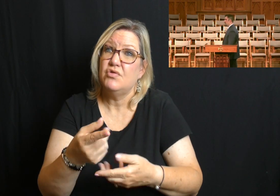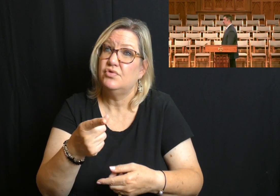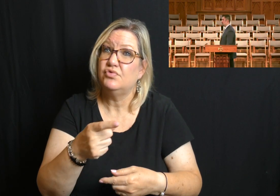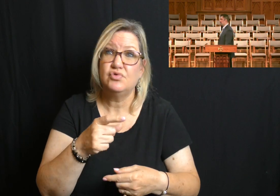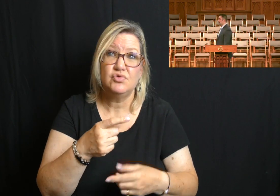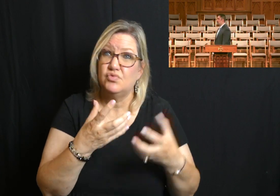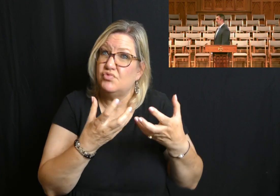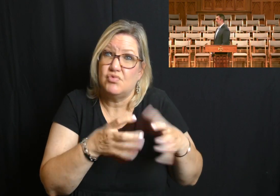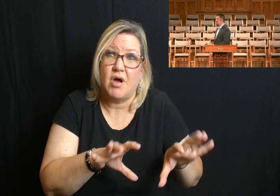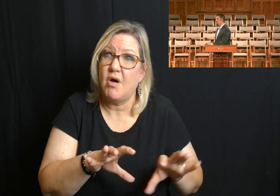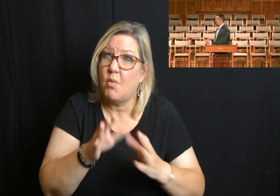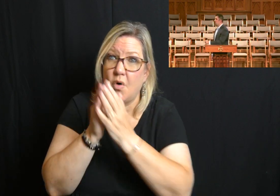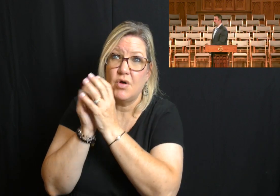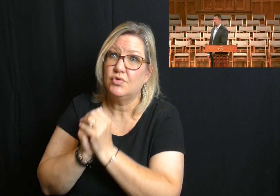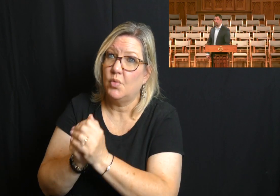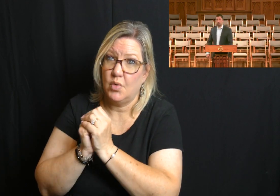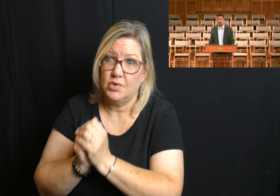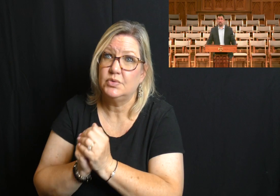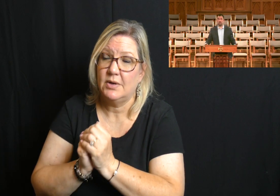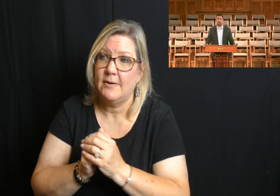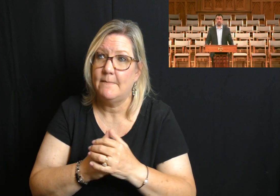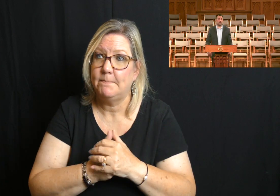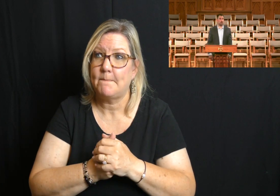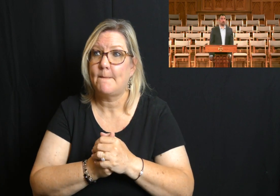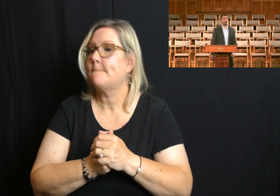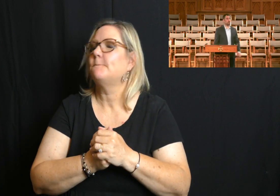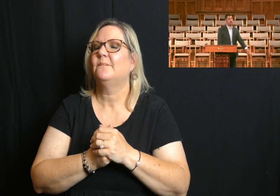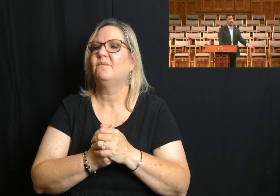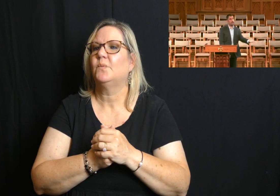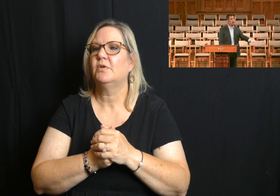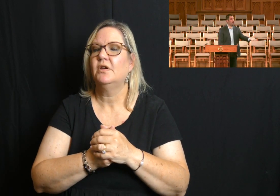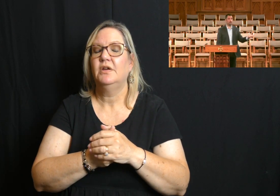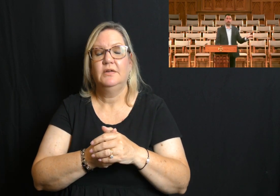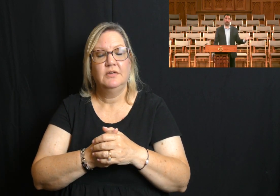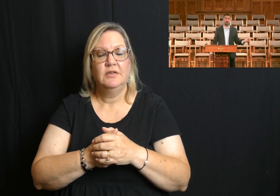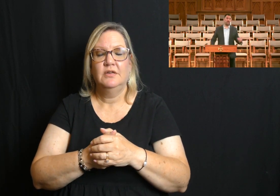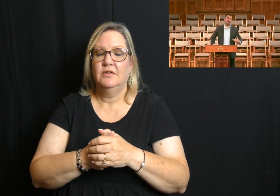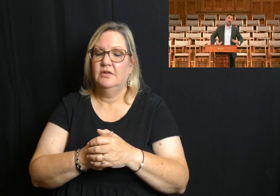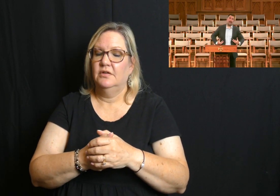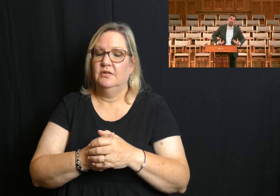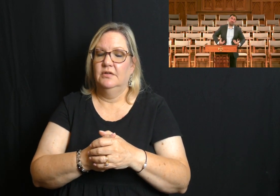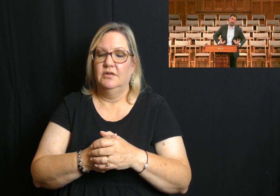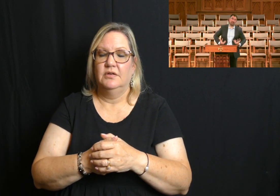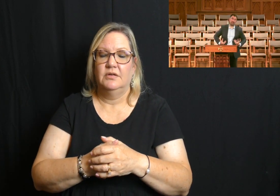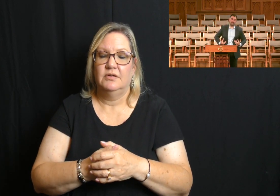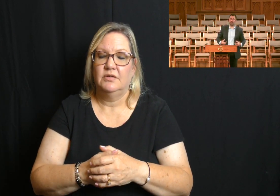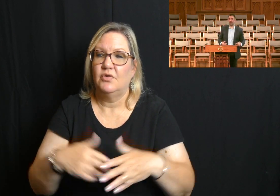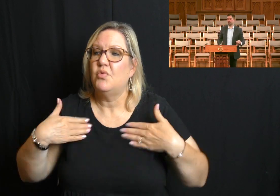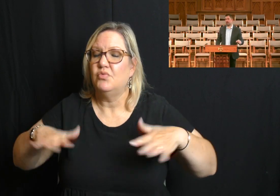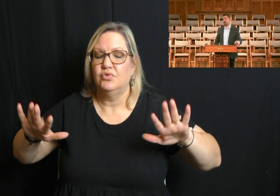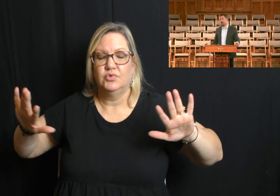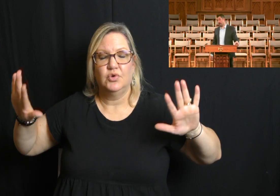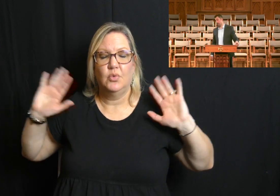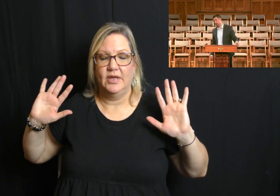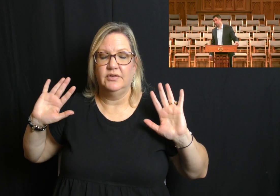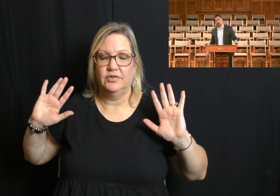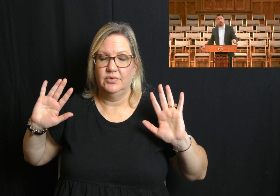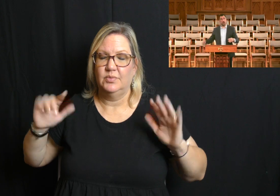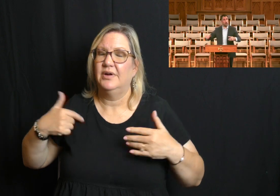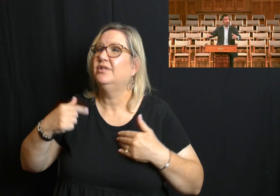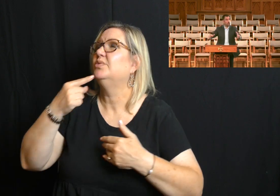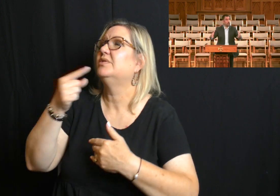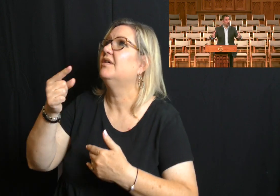does. Until the moment that you put your knees to the ground and you just say, hey, God, you know, I'm stressing. And he's like, I know.